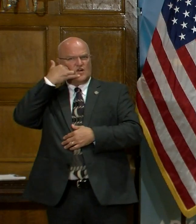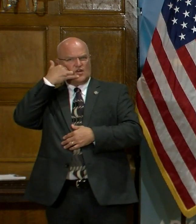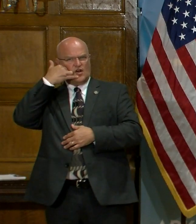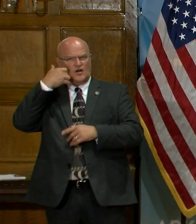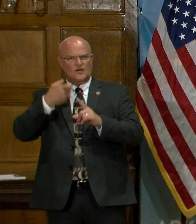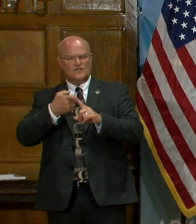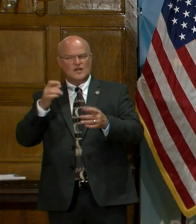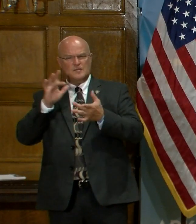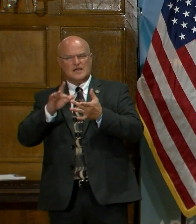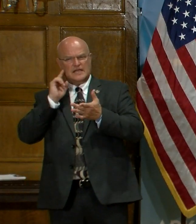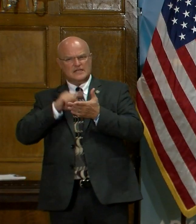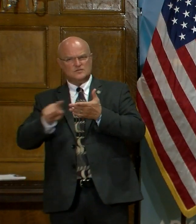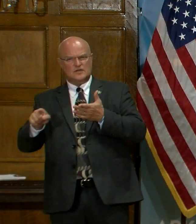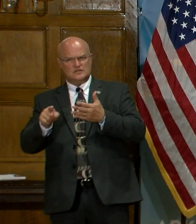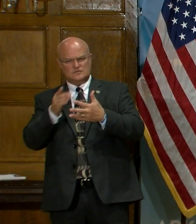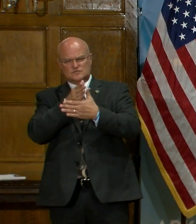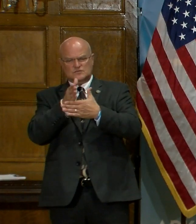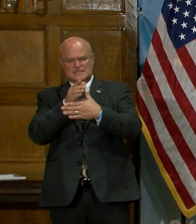from a contact tracer?